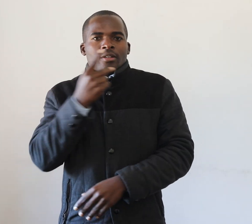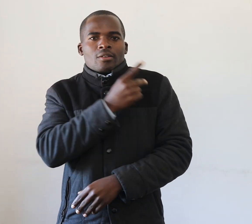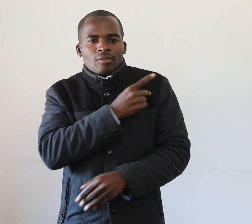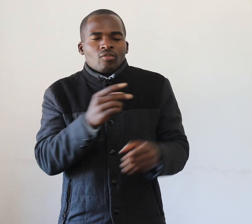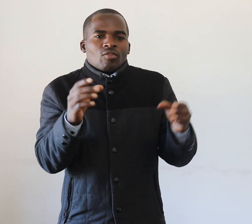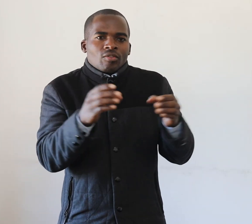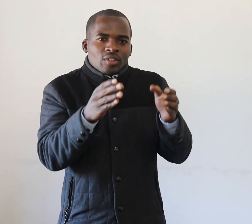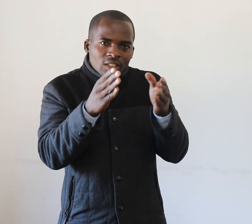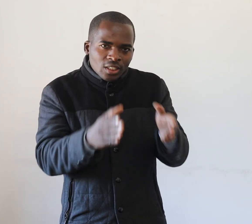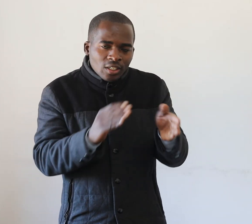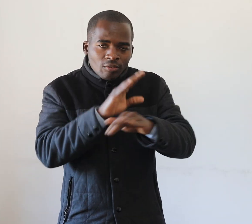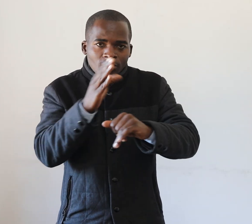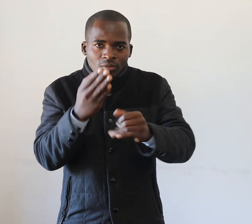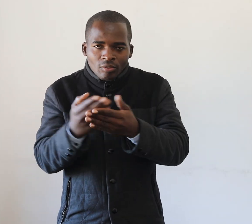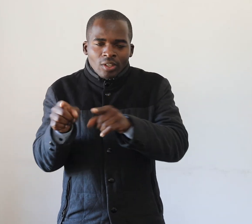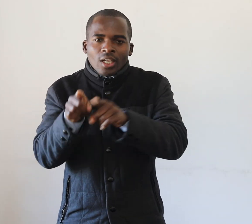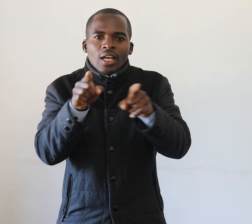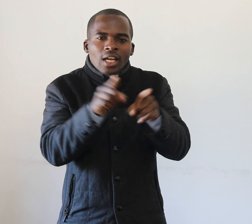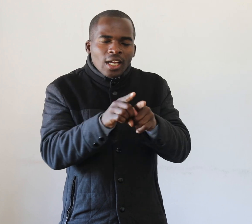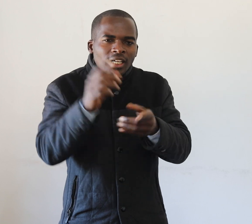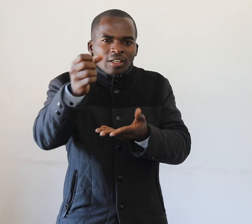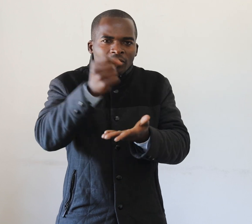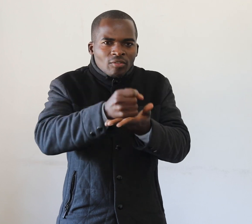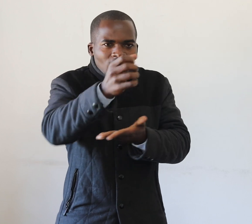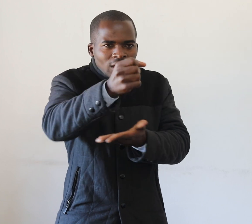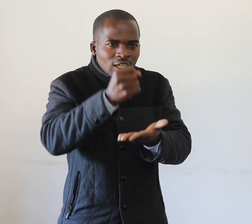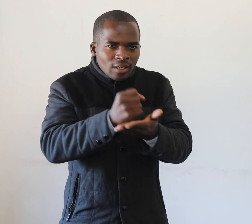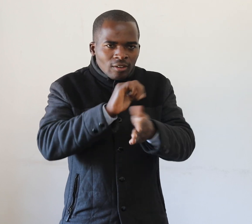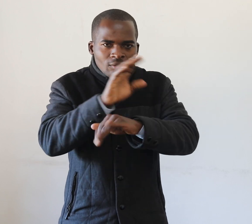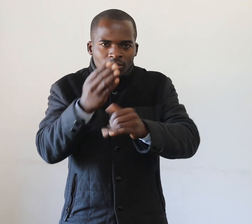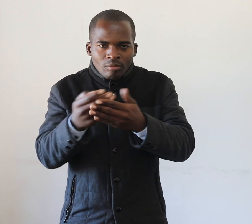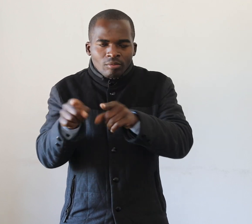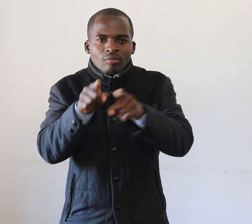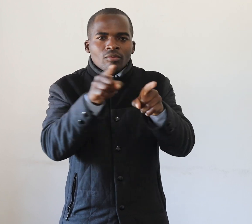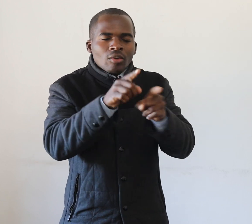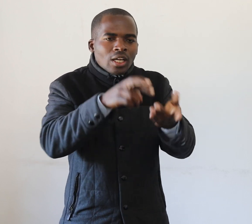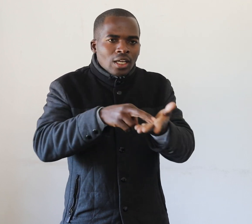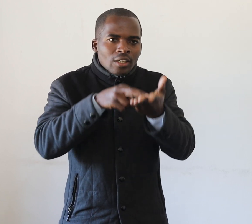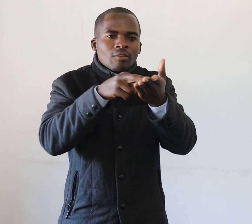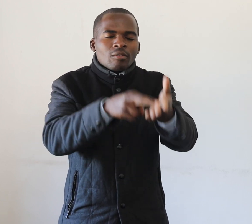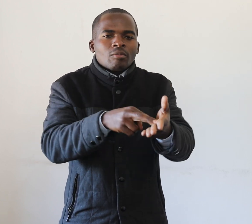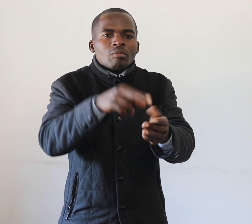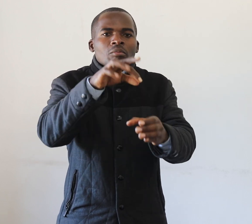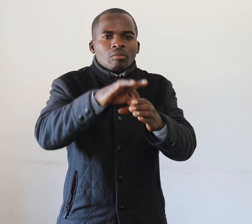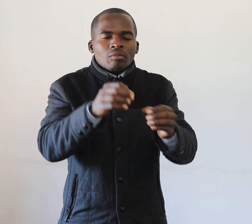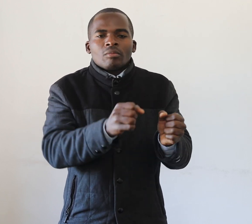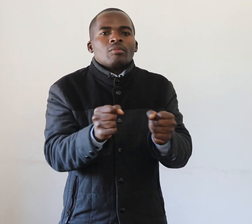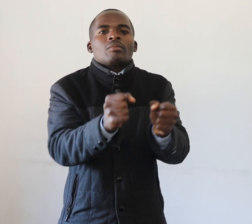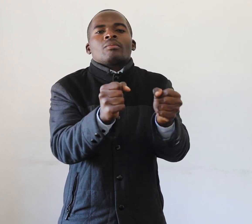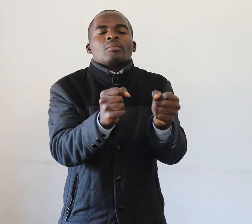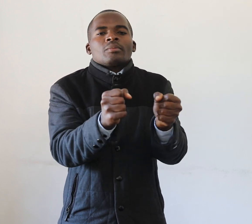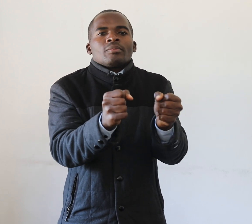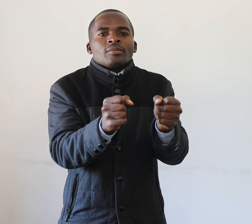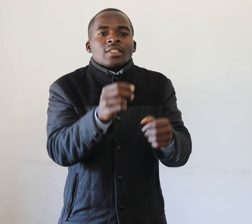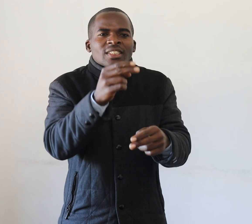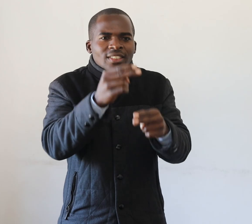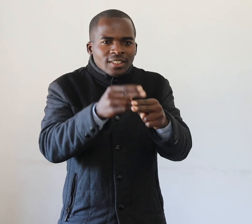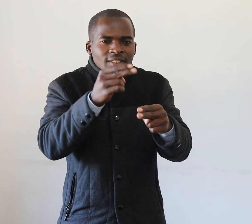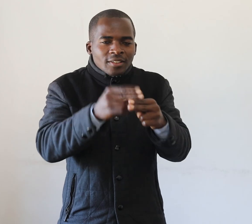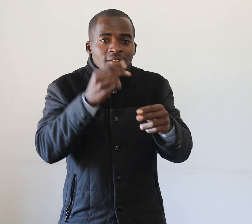been allocated seats through the proportional representation system. The names must be made public